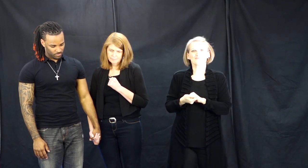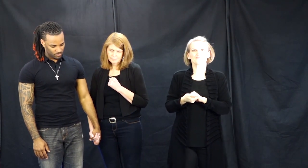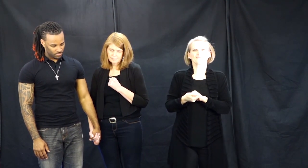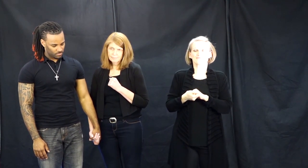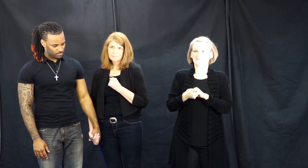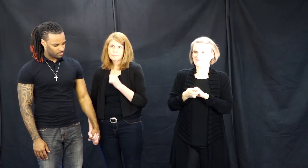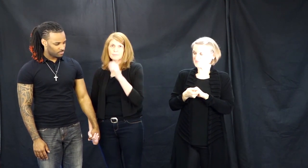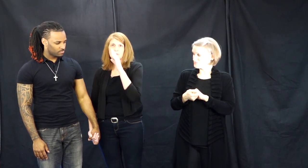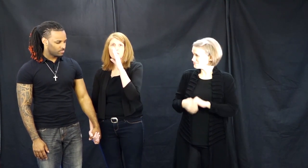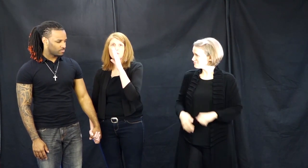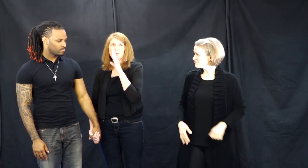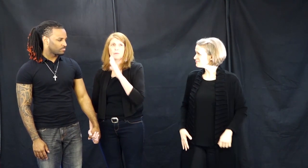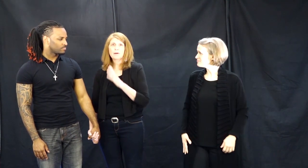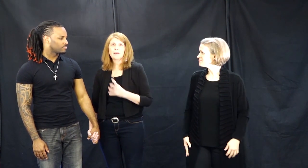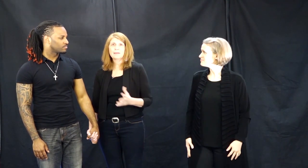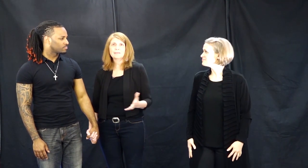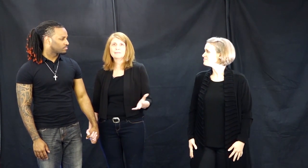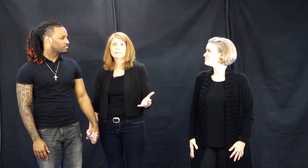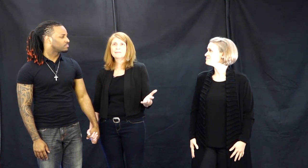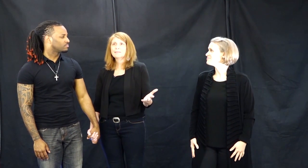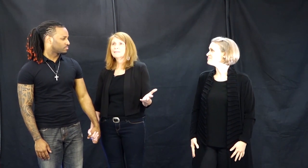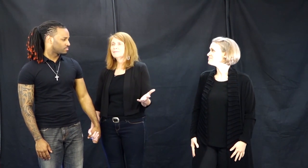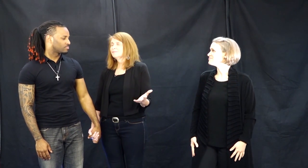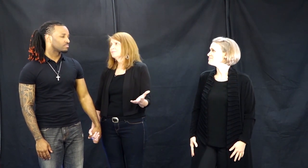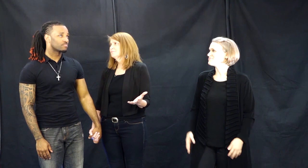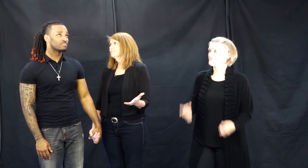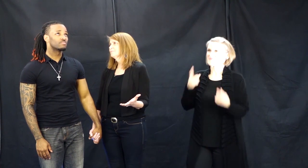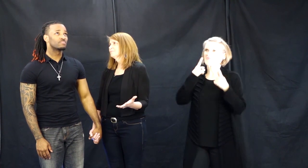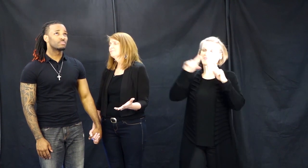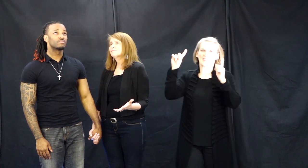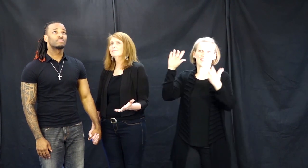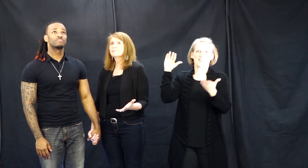It's quiet uptown. Forgiveness.